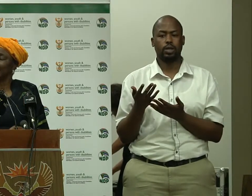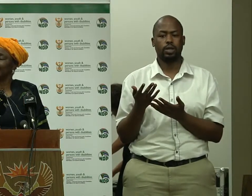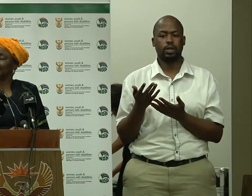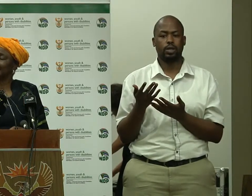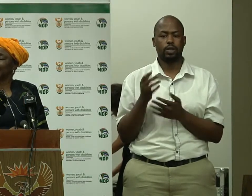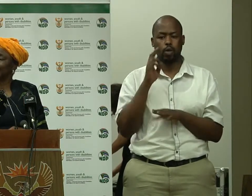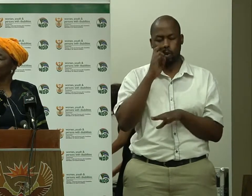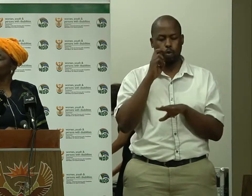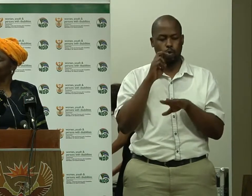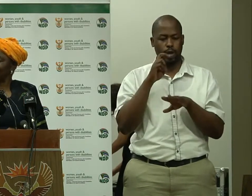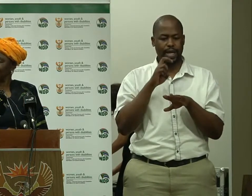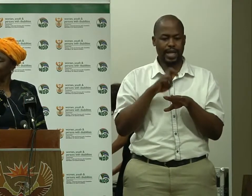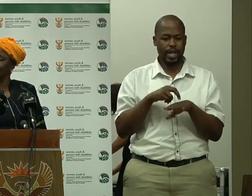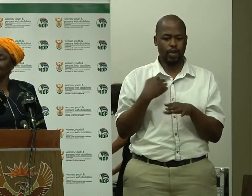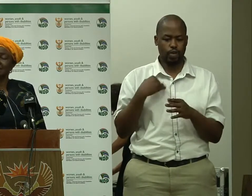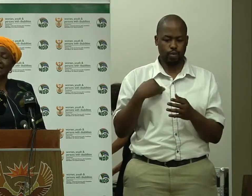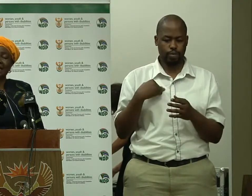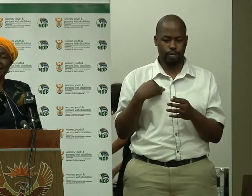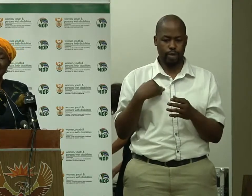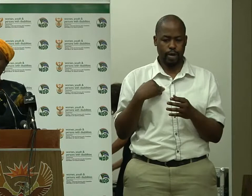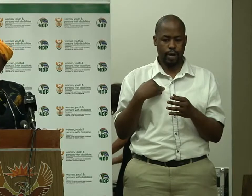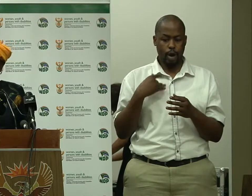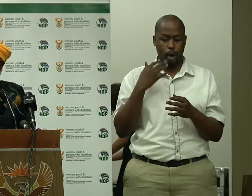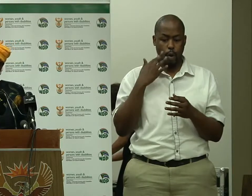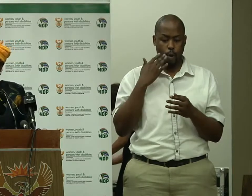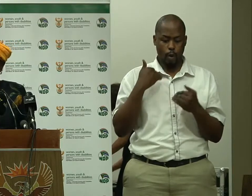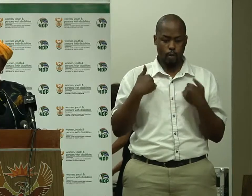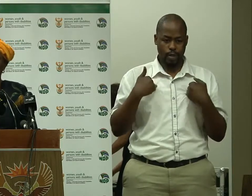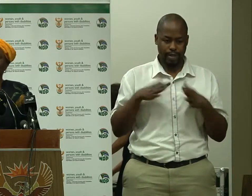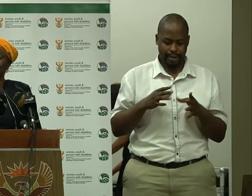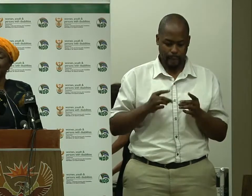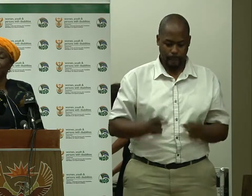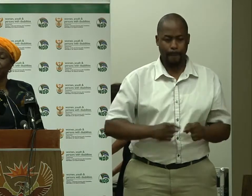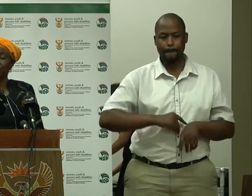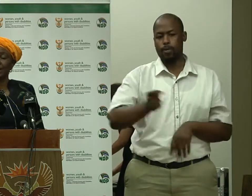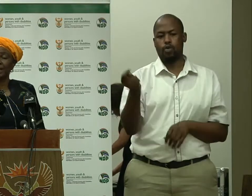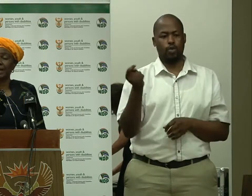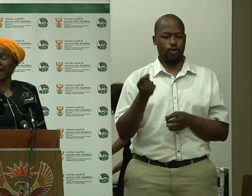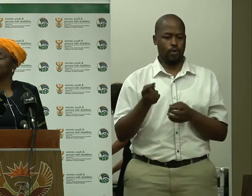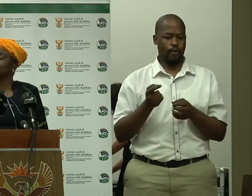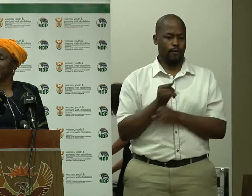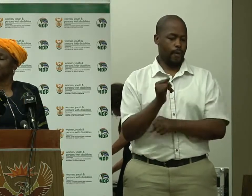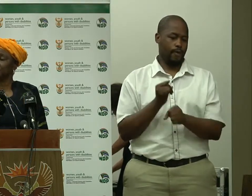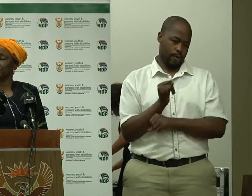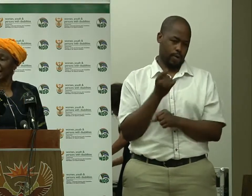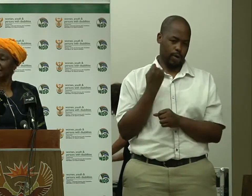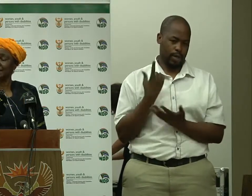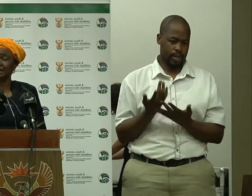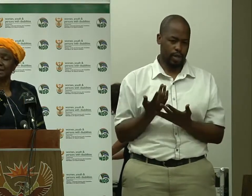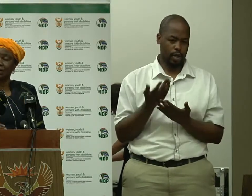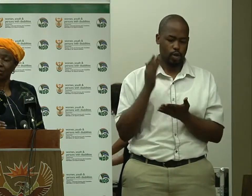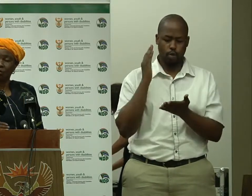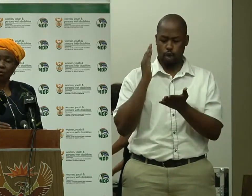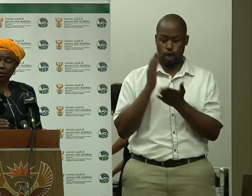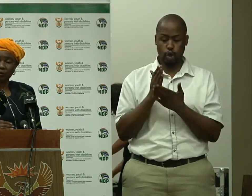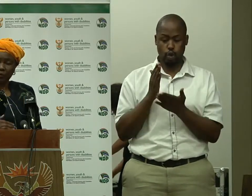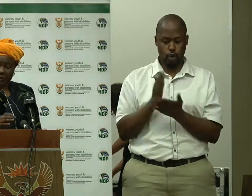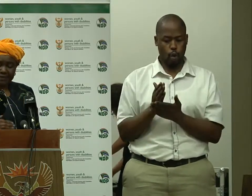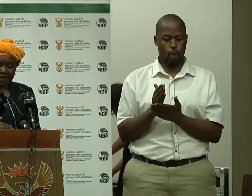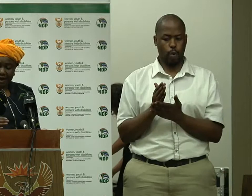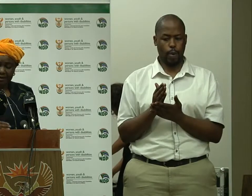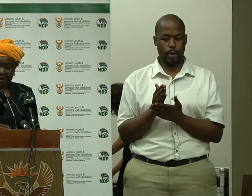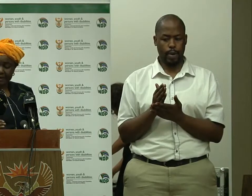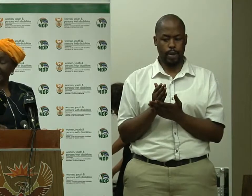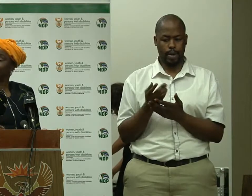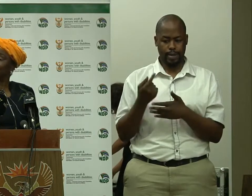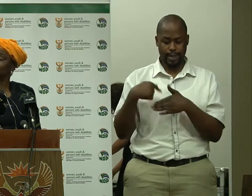to hit the ground running. As I said earlier, we had to make sure that